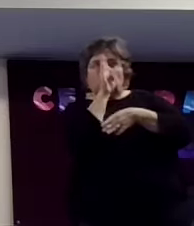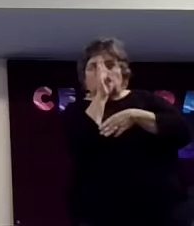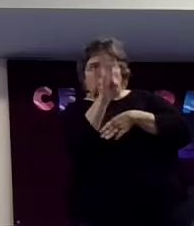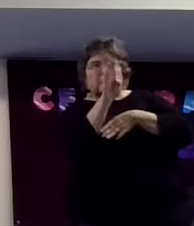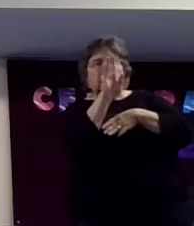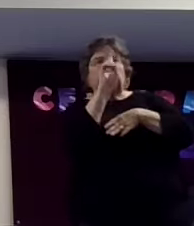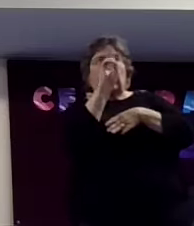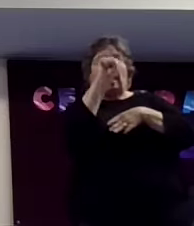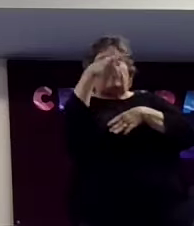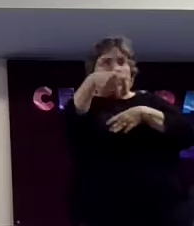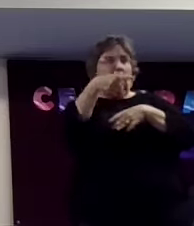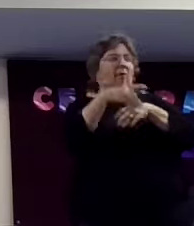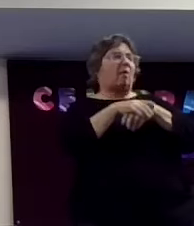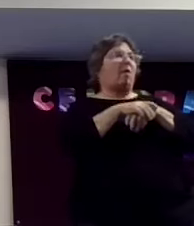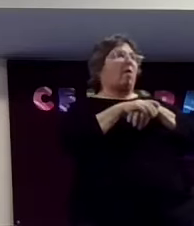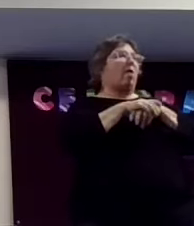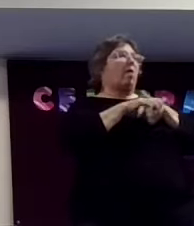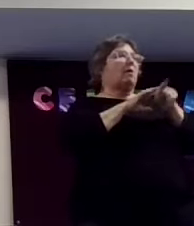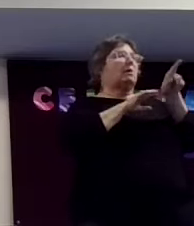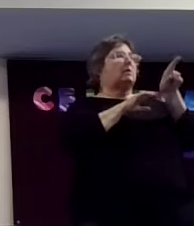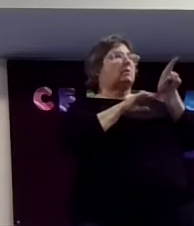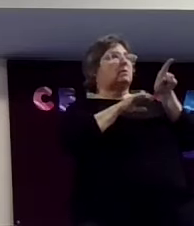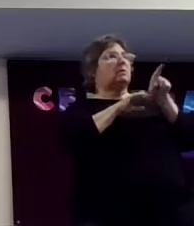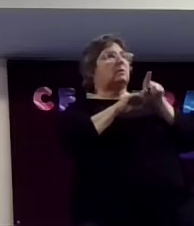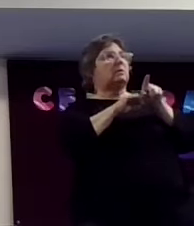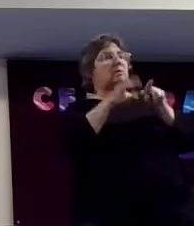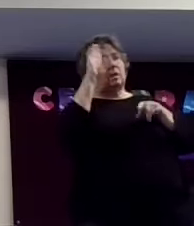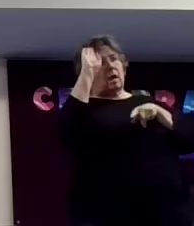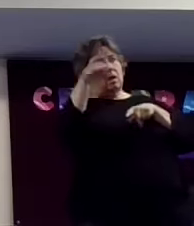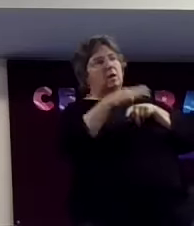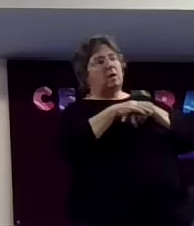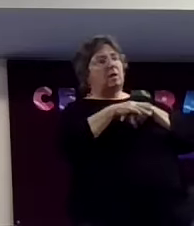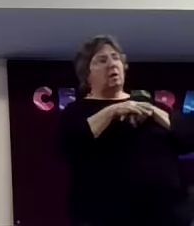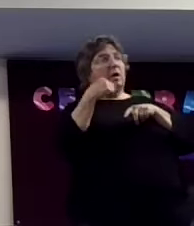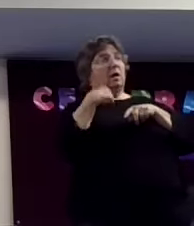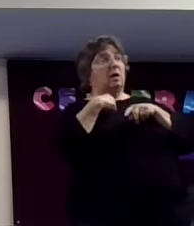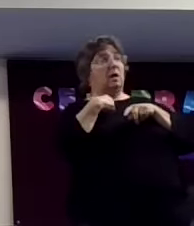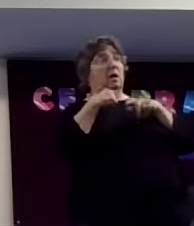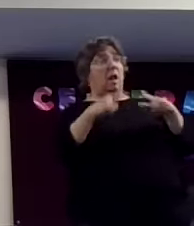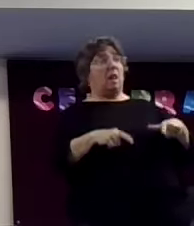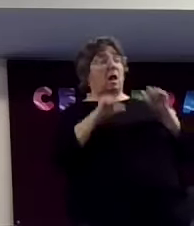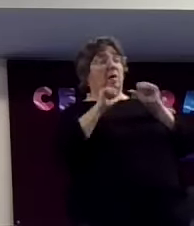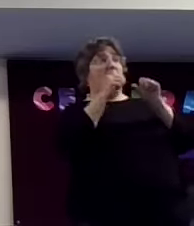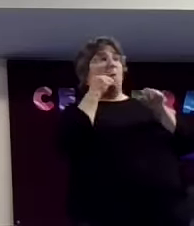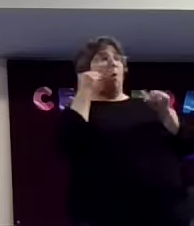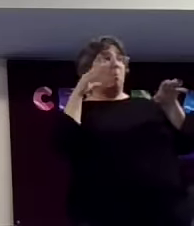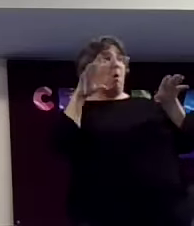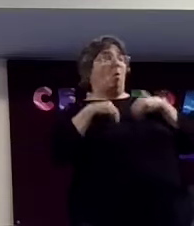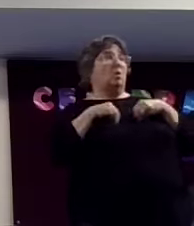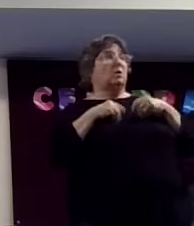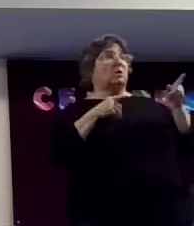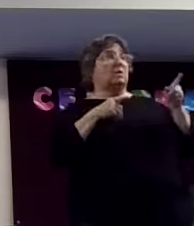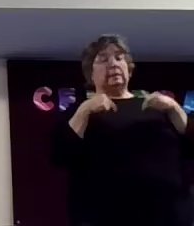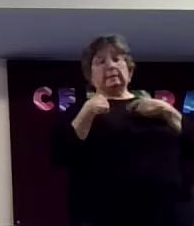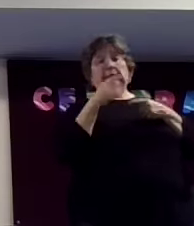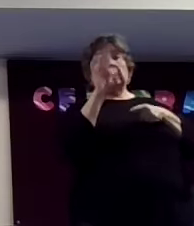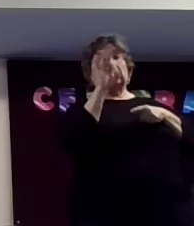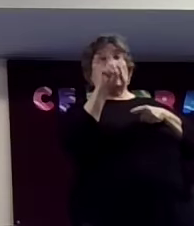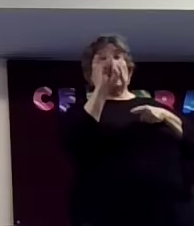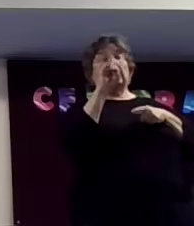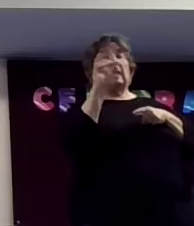direct service. Yes. Hi, I'm a lifelong homeowner, not lifelong, since the